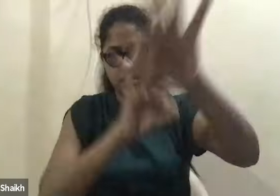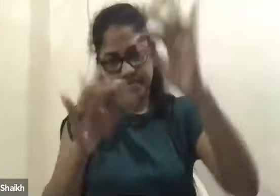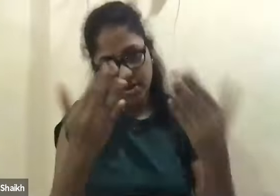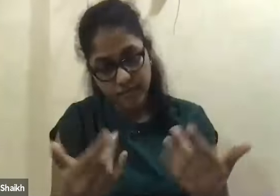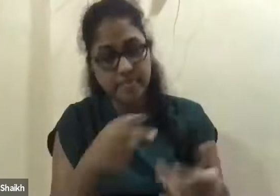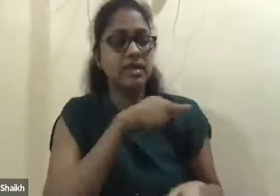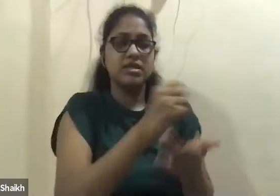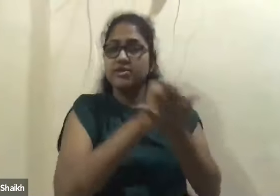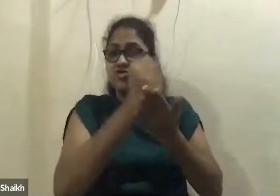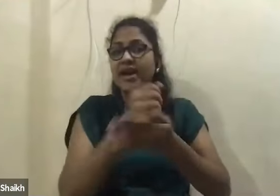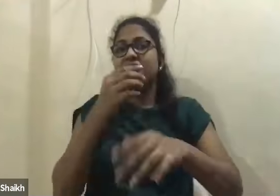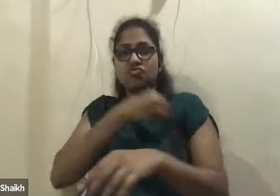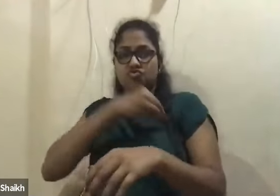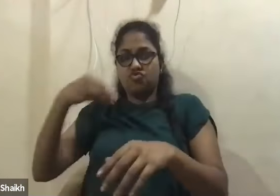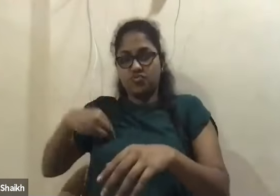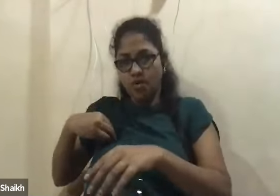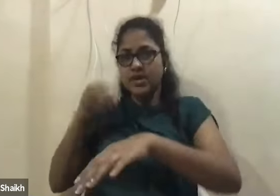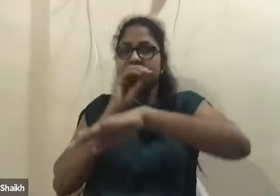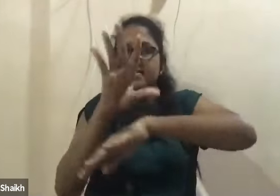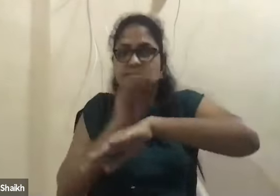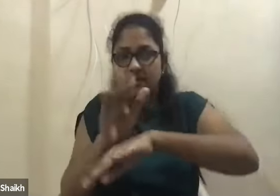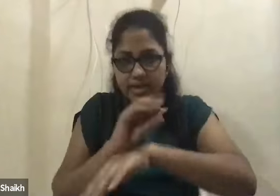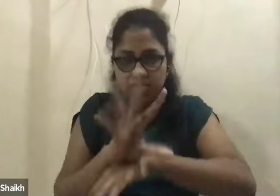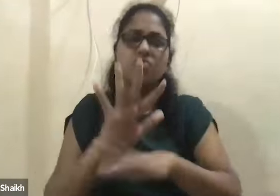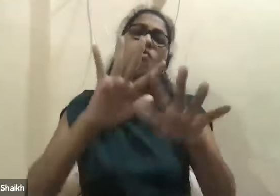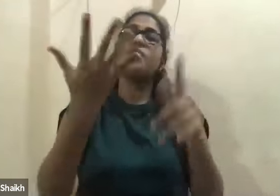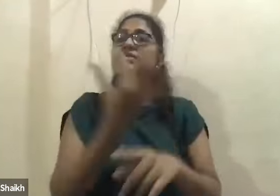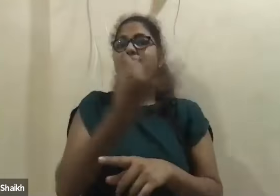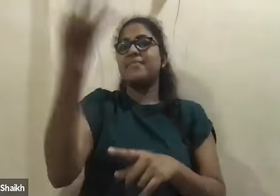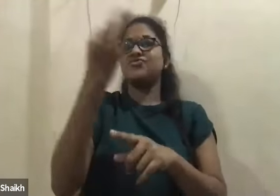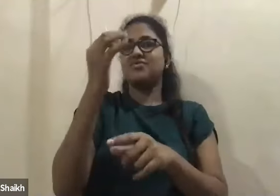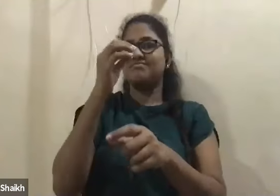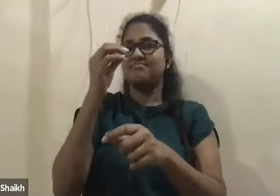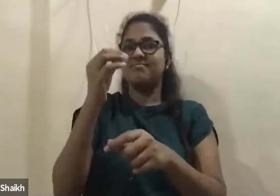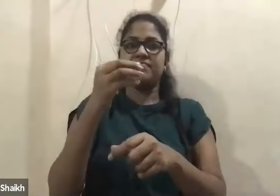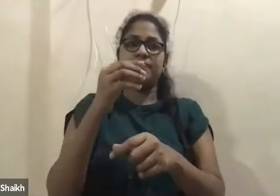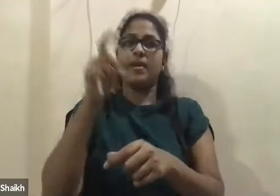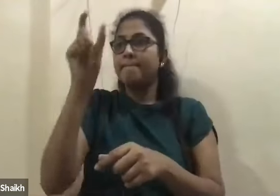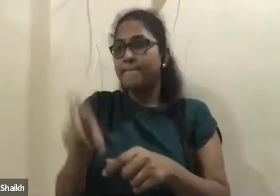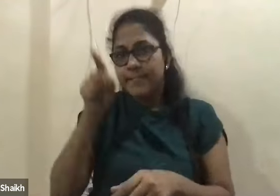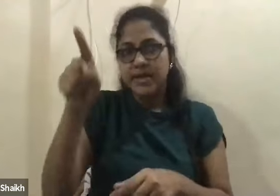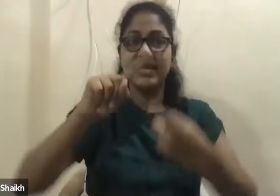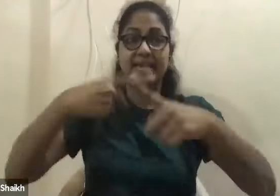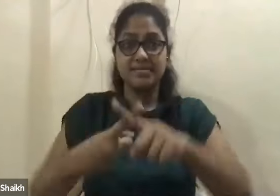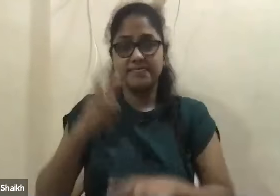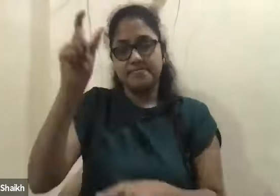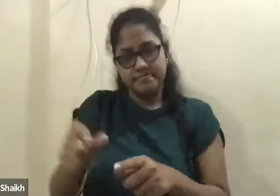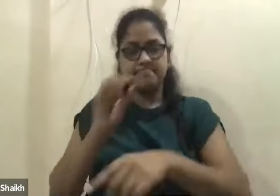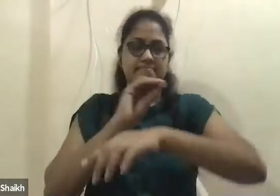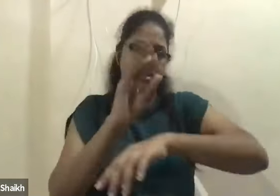doctors or specialists in case, again, as in when the